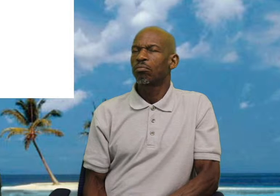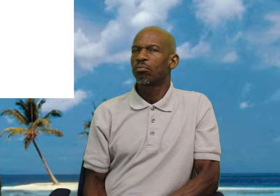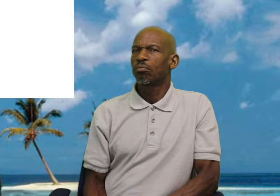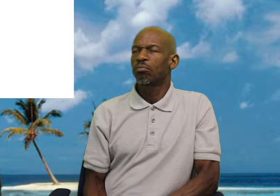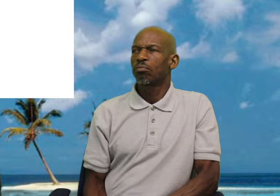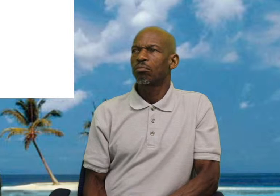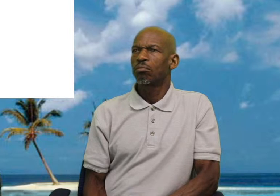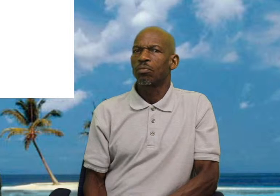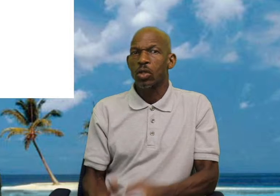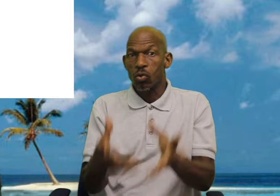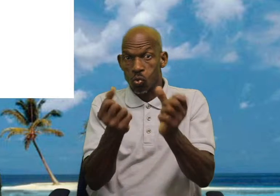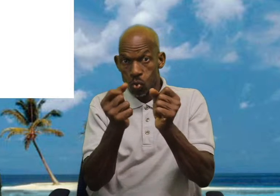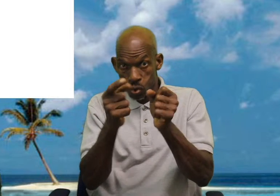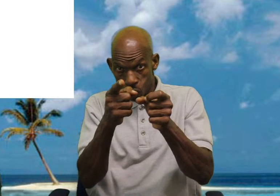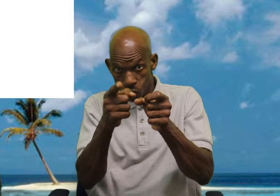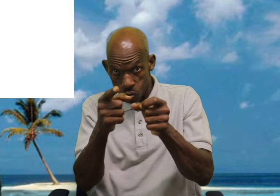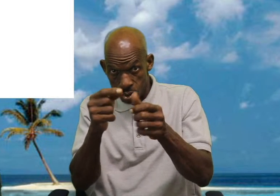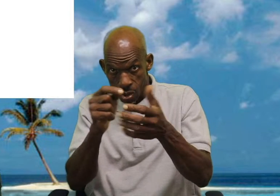sentence, example,